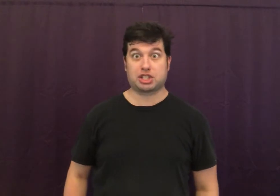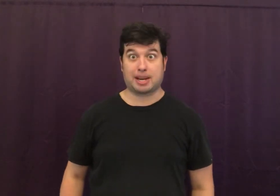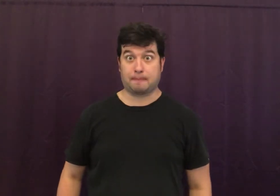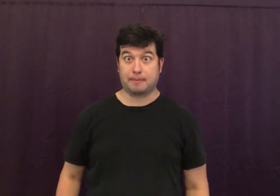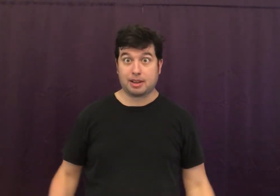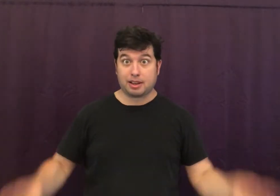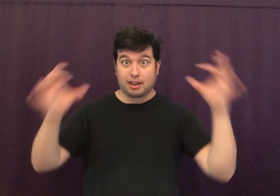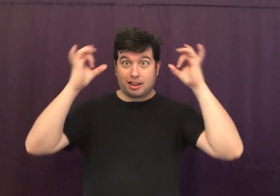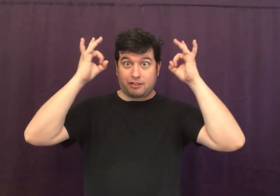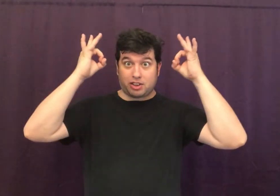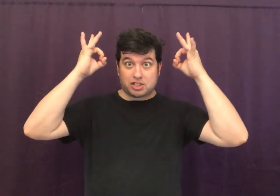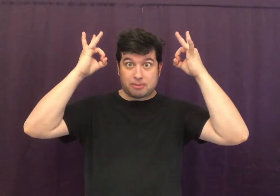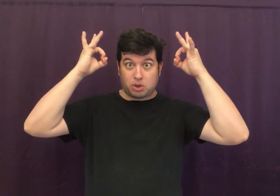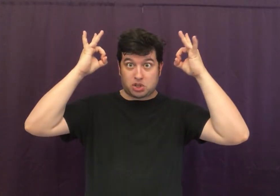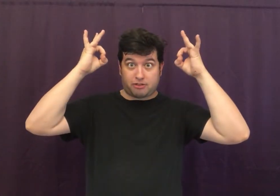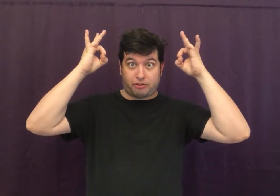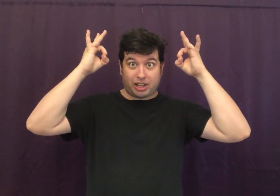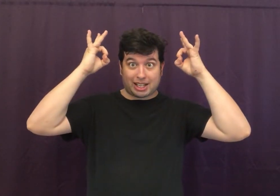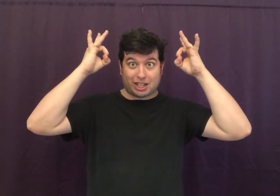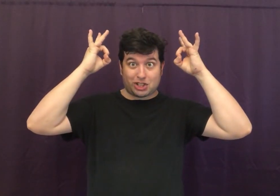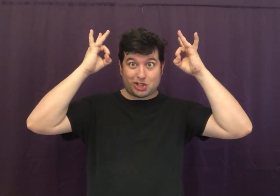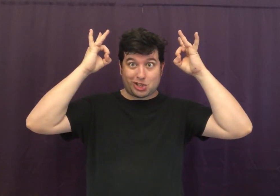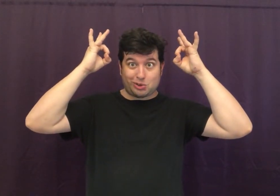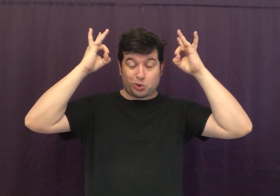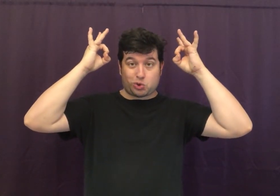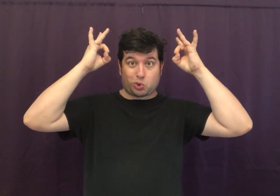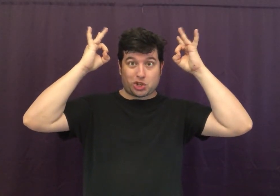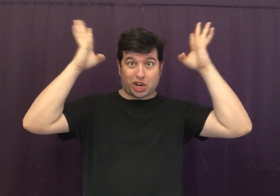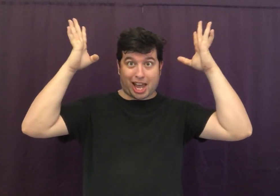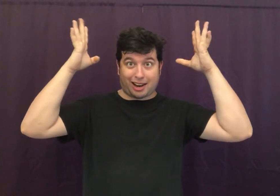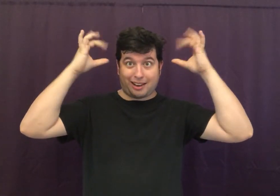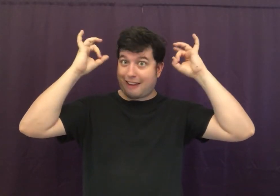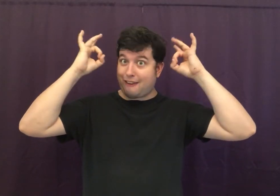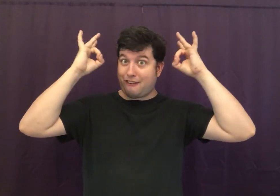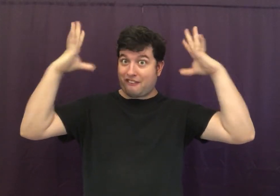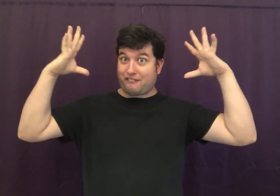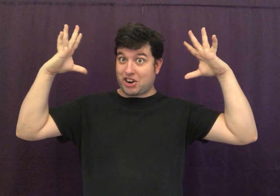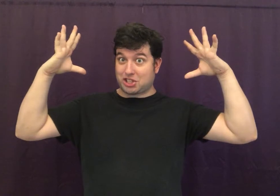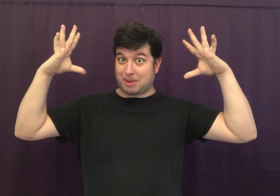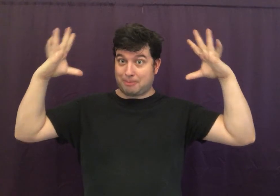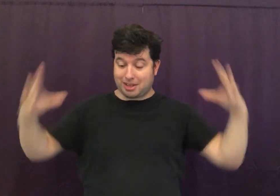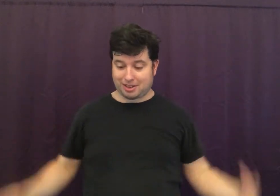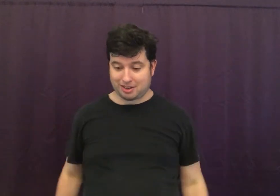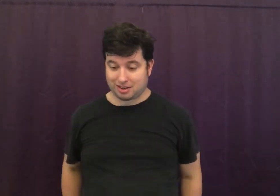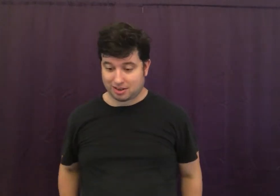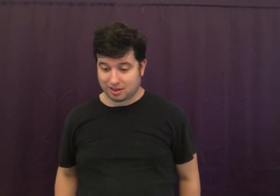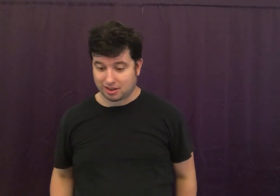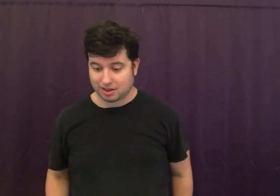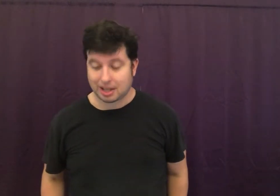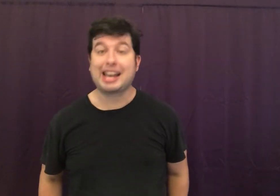Fearsome. Fearsome, you just flick towards your head. Fearsome.